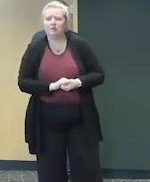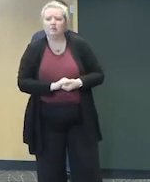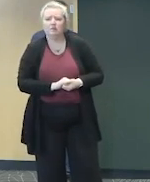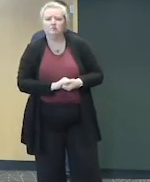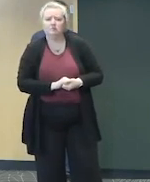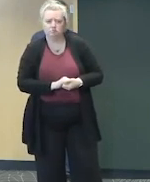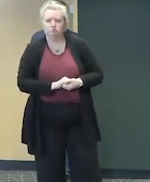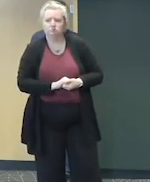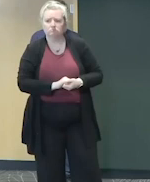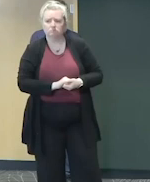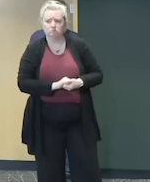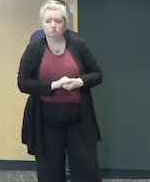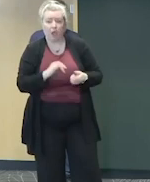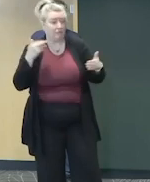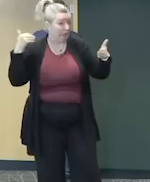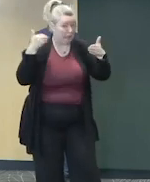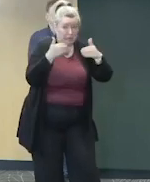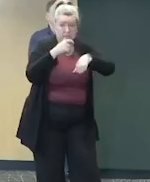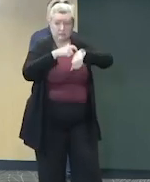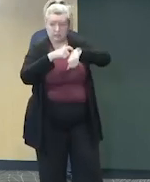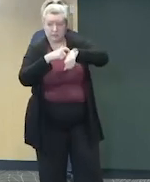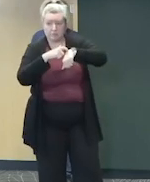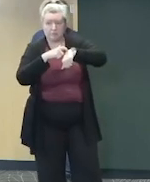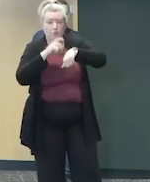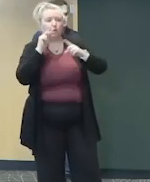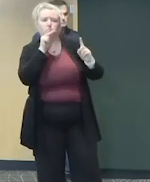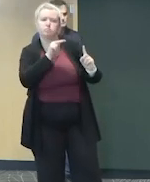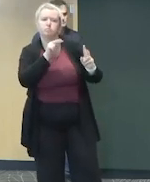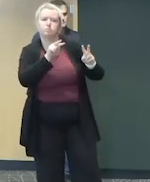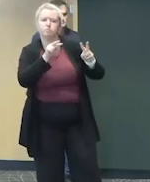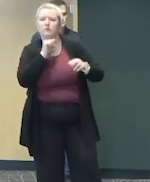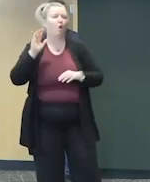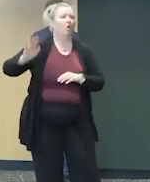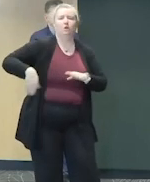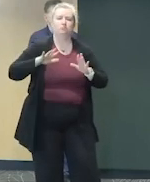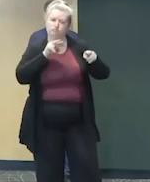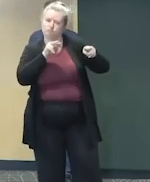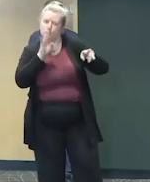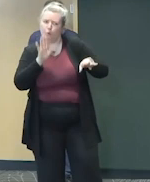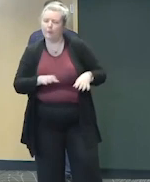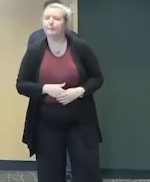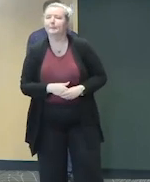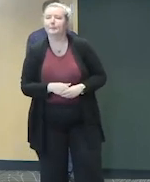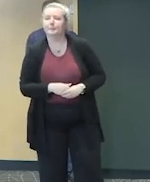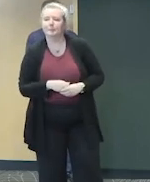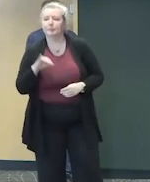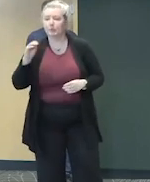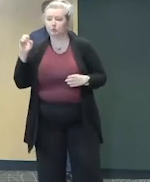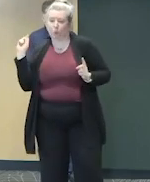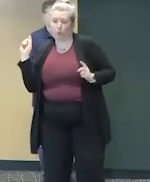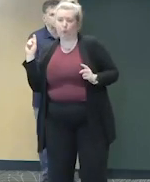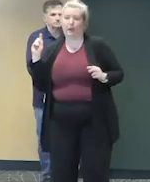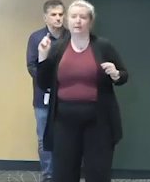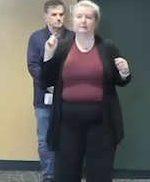Obviously, as we get closer, that's something we're going to monitor. Joe, I know, and Diane is the chair of NJ Transit.